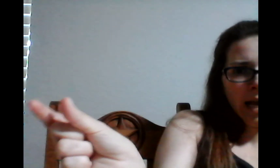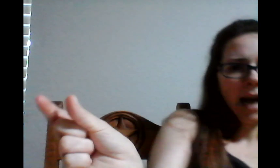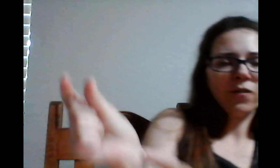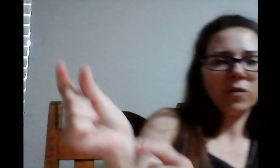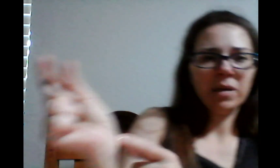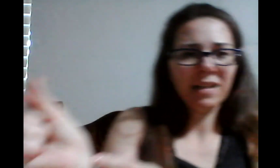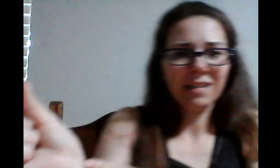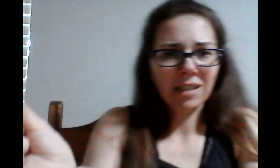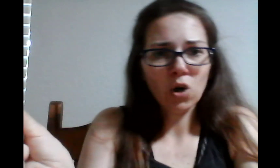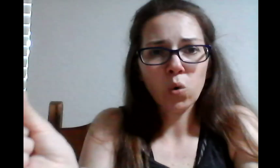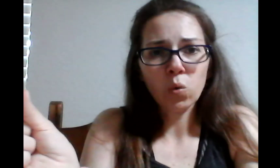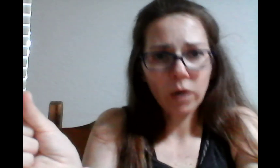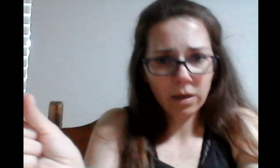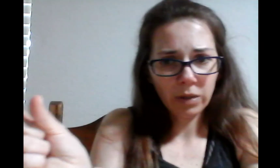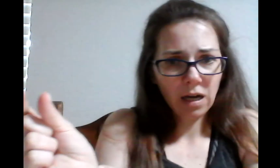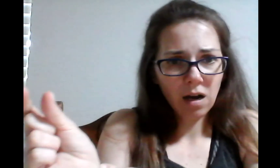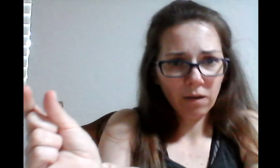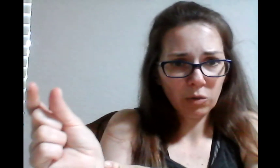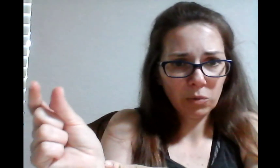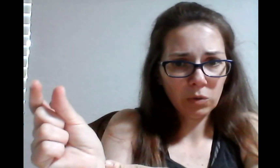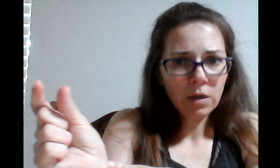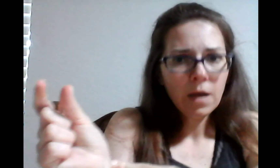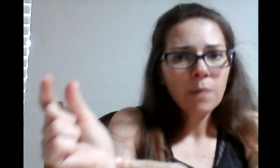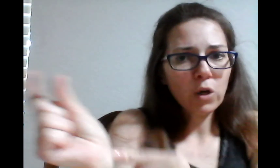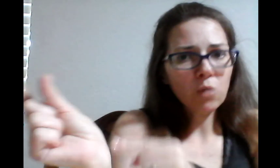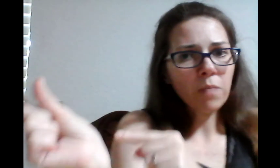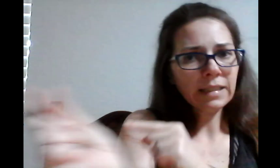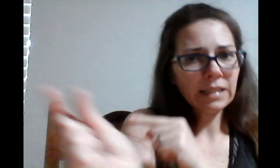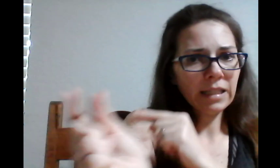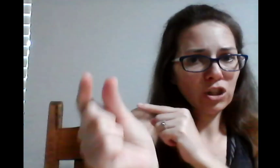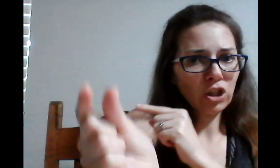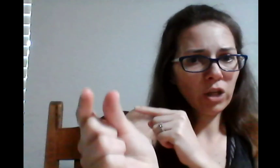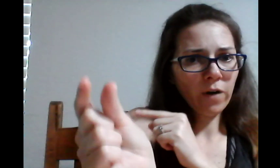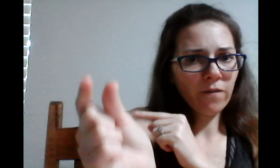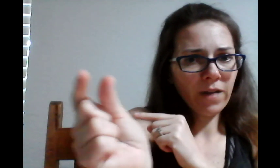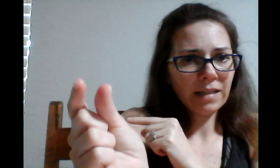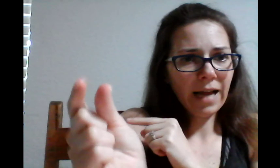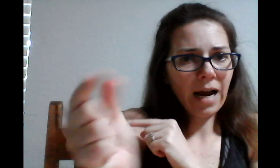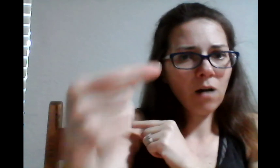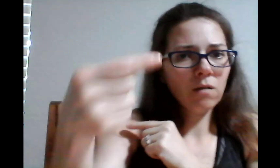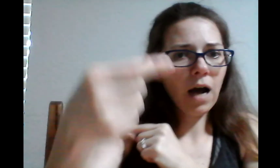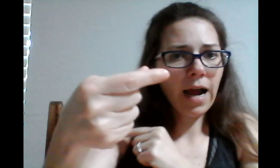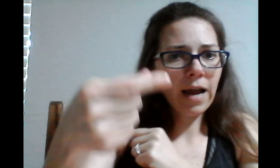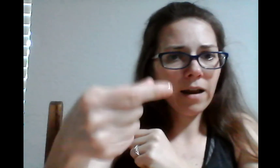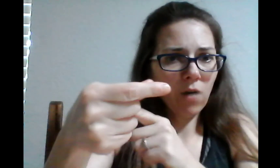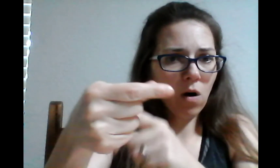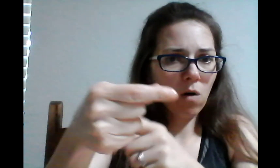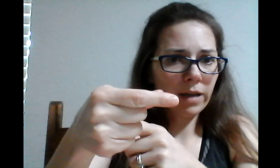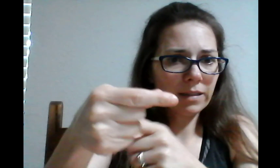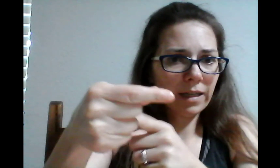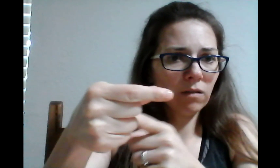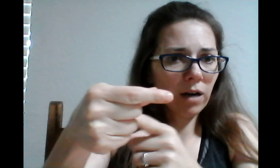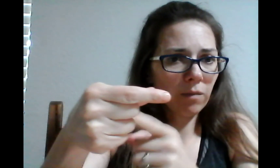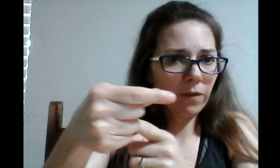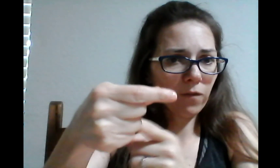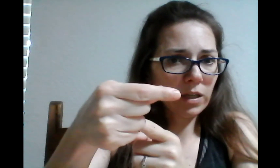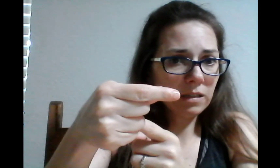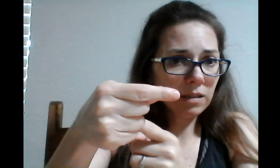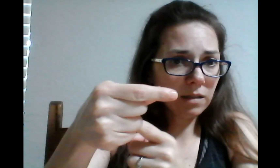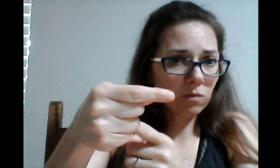and for me that's incredibly uncomfortable. But you may see the G where it faces out. I have always, and a lot of my friends, when